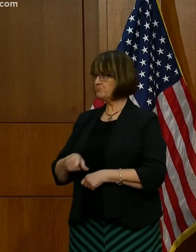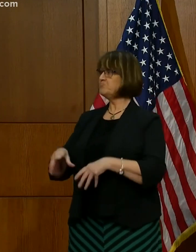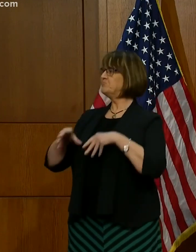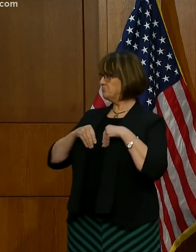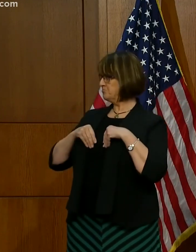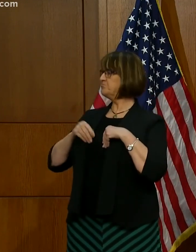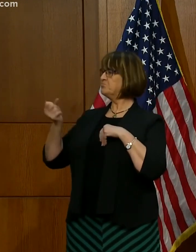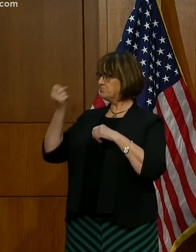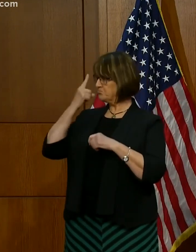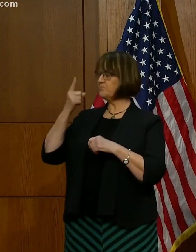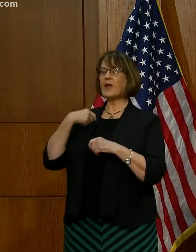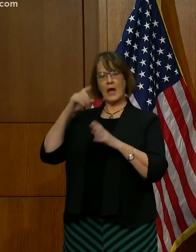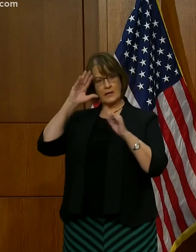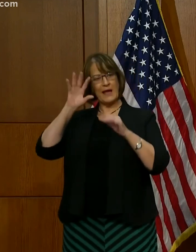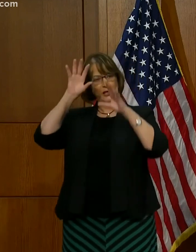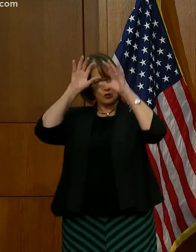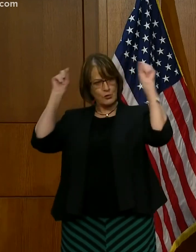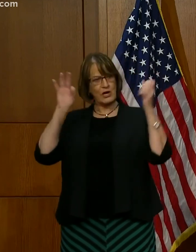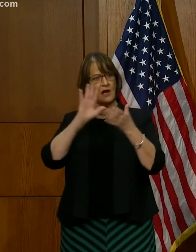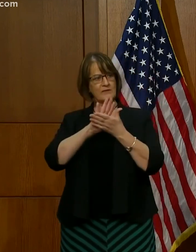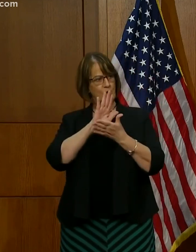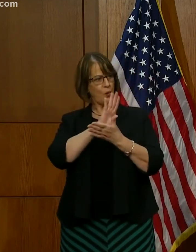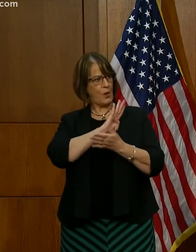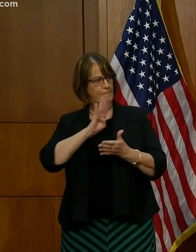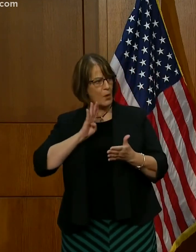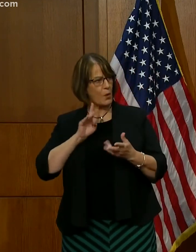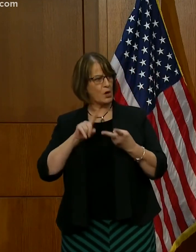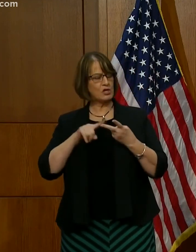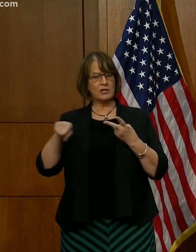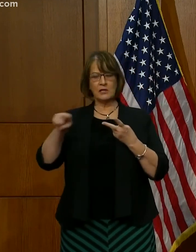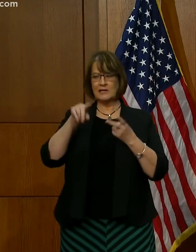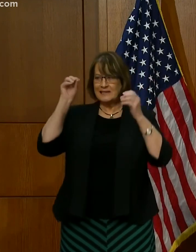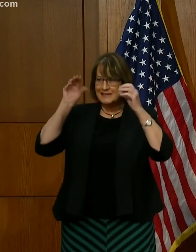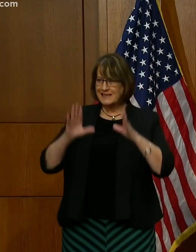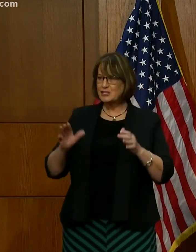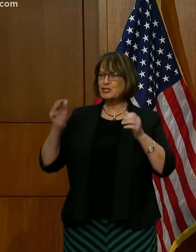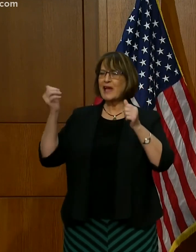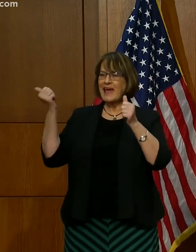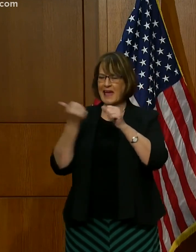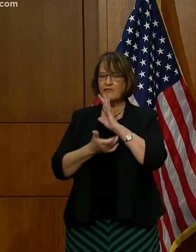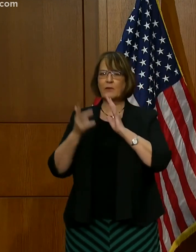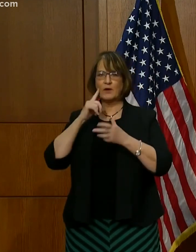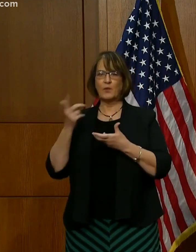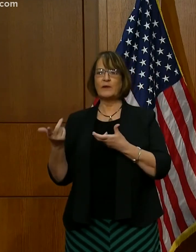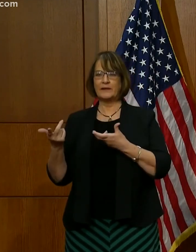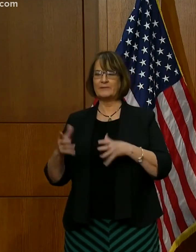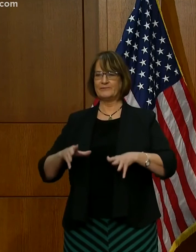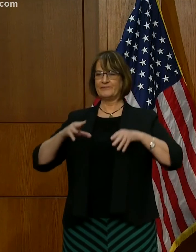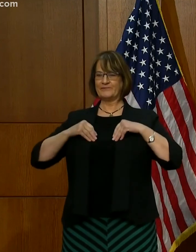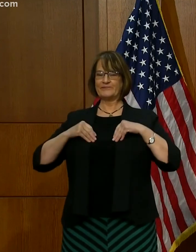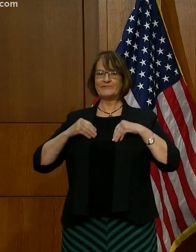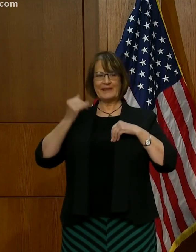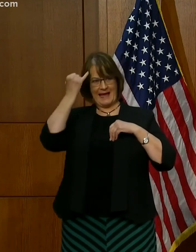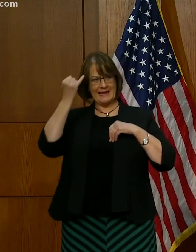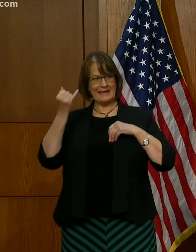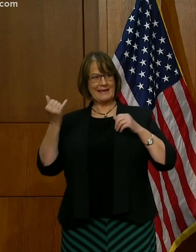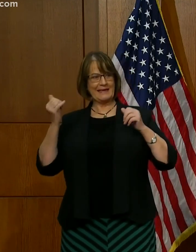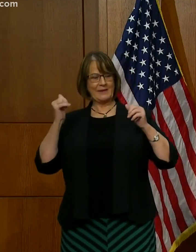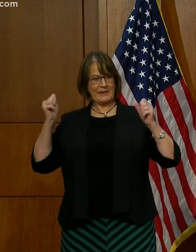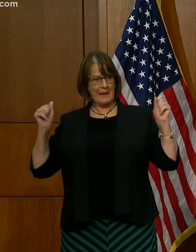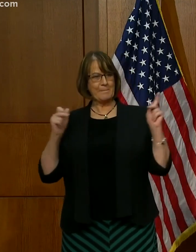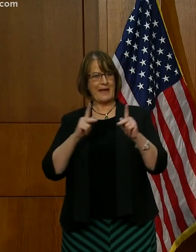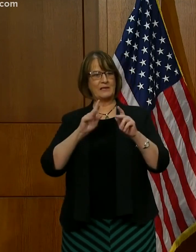I expect the superintendents, the school boards, our teachers, everybody will come on board with this and get our children